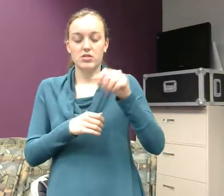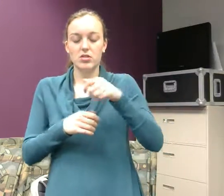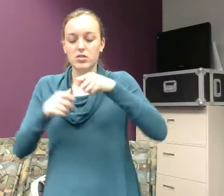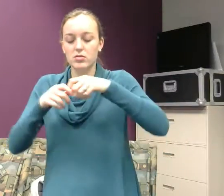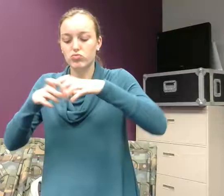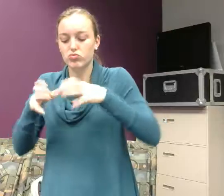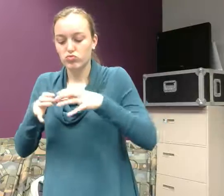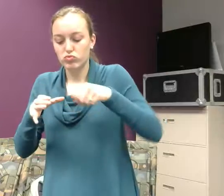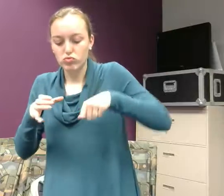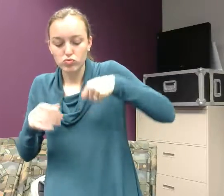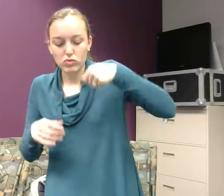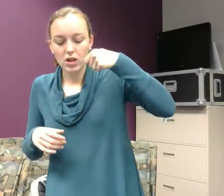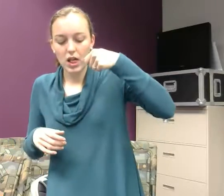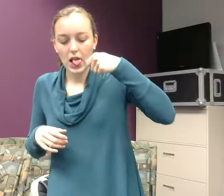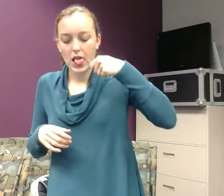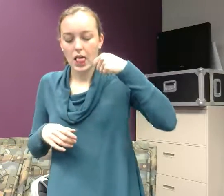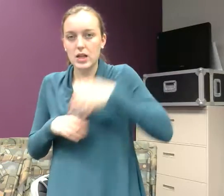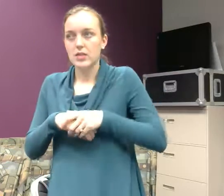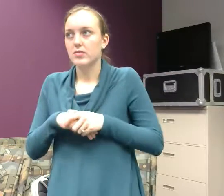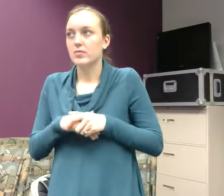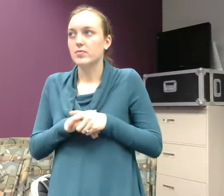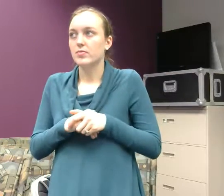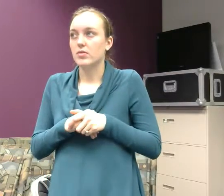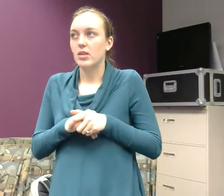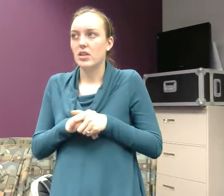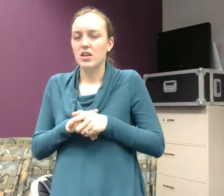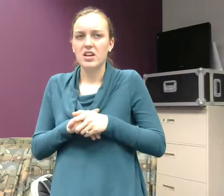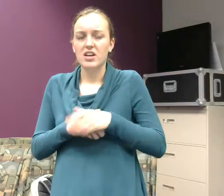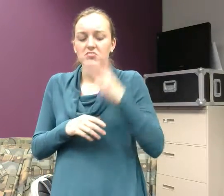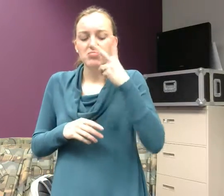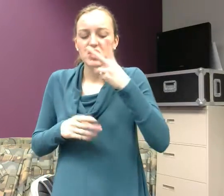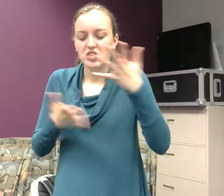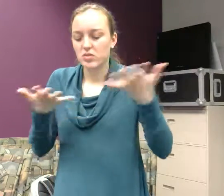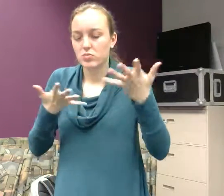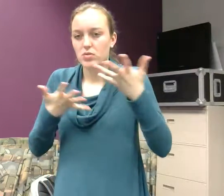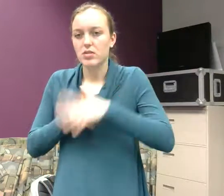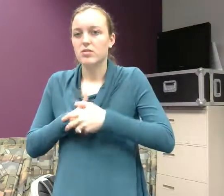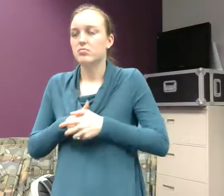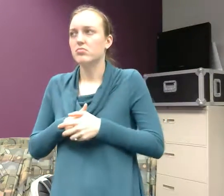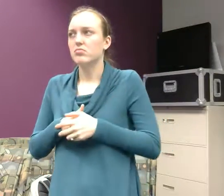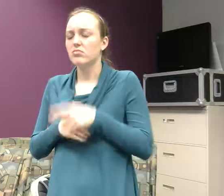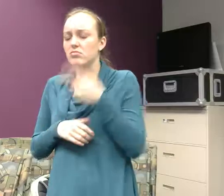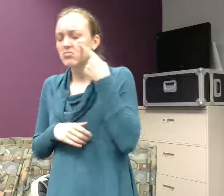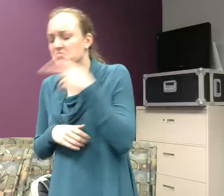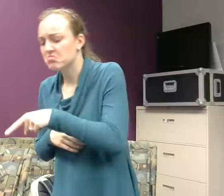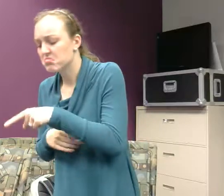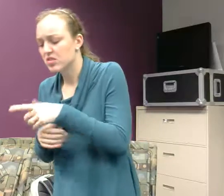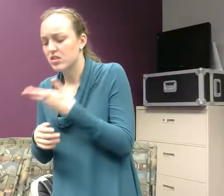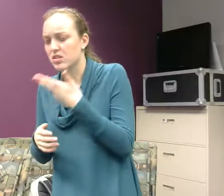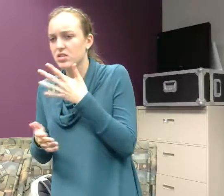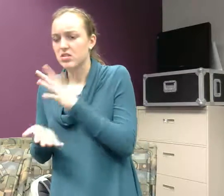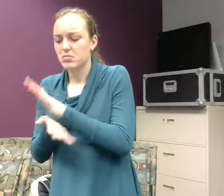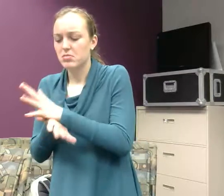tongue, look in the mirror, and write down what you see. You notice on your paper you have an area to do that.